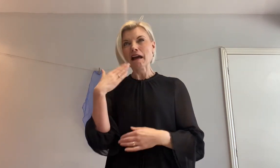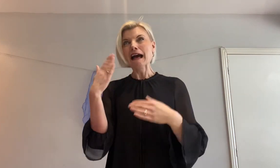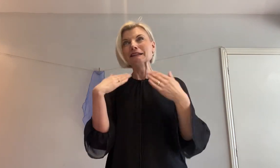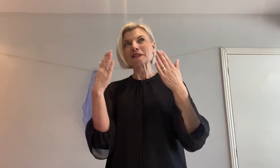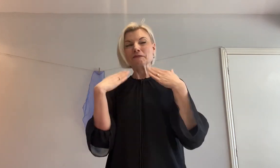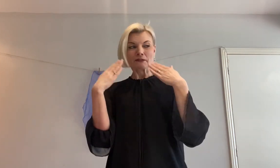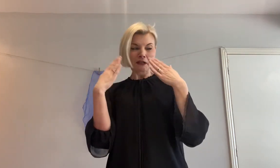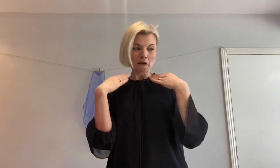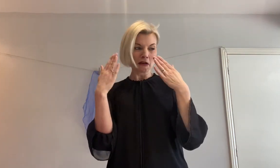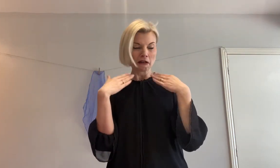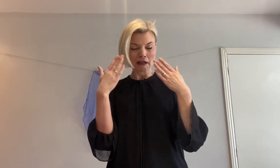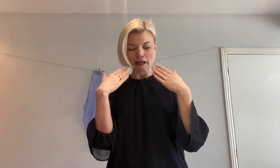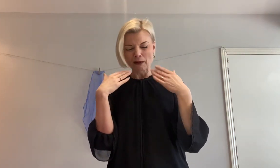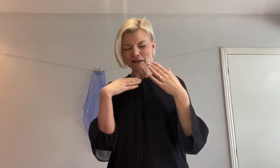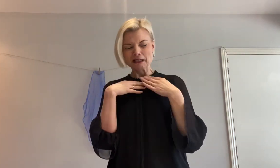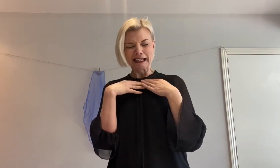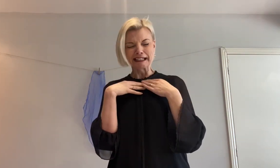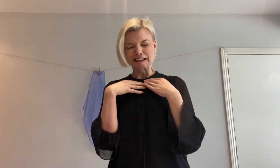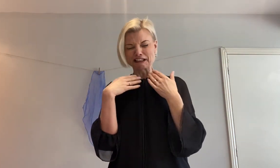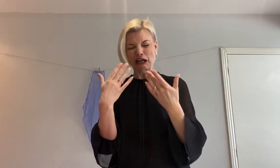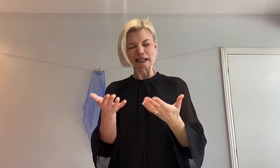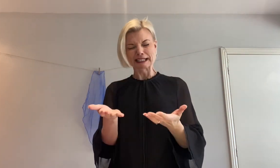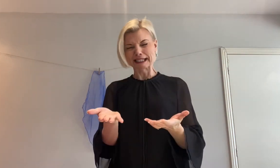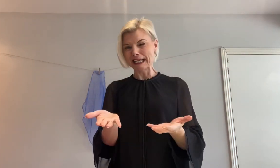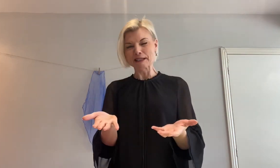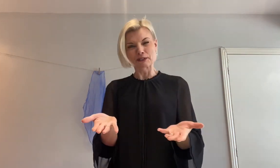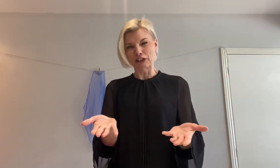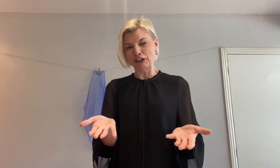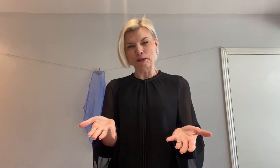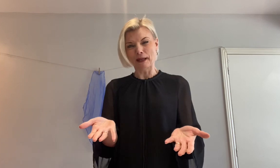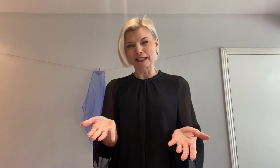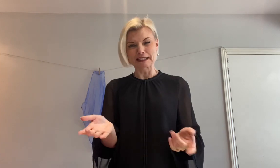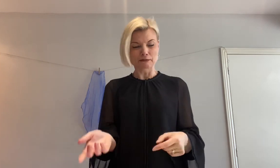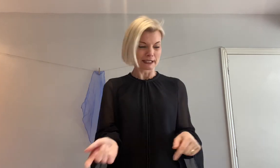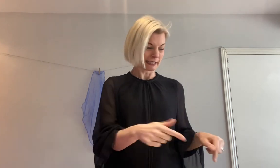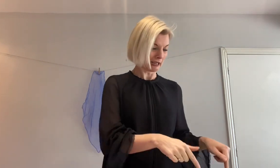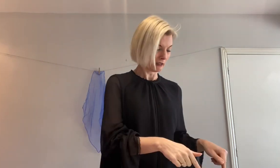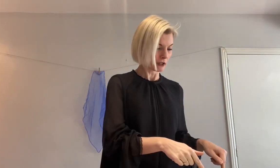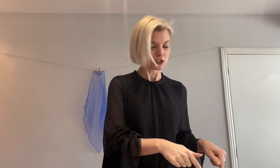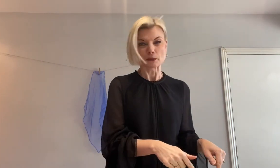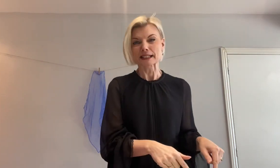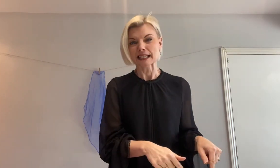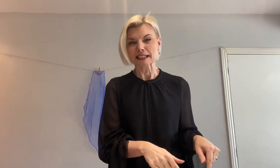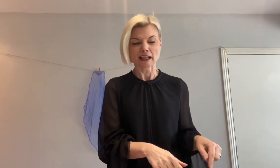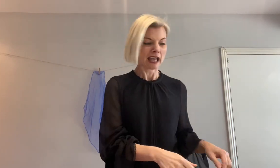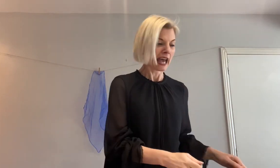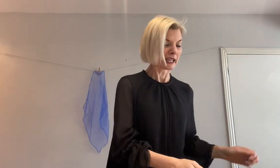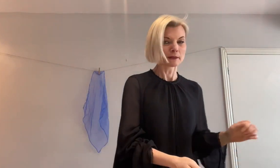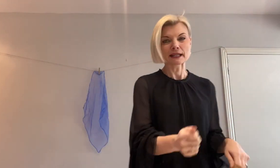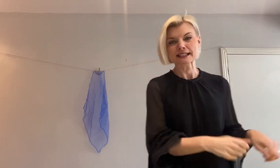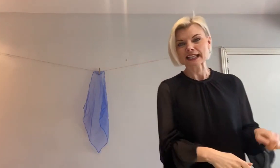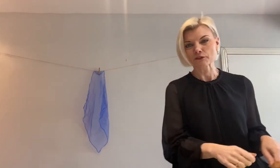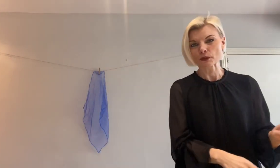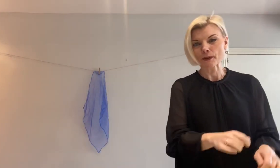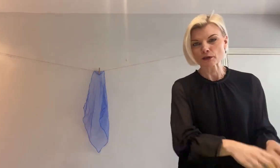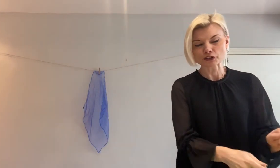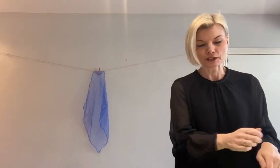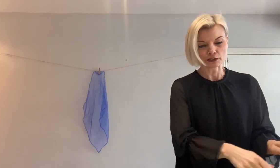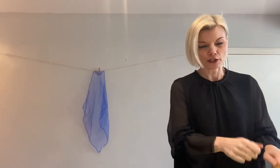And, oh, well, he decided that he was going to go back into his cellar. So he did. And he mixed together all the potions and